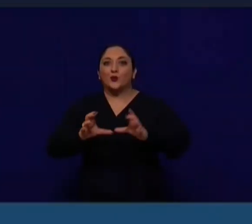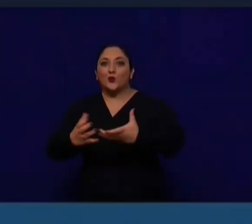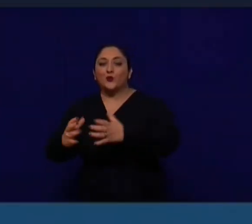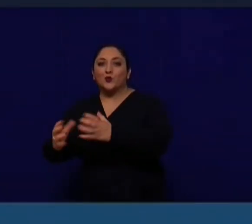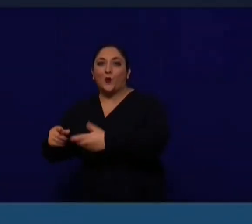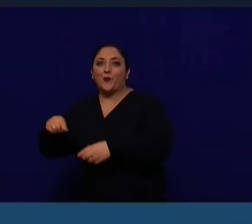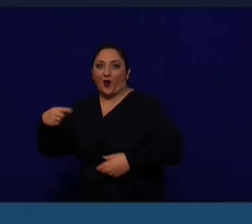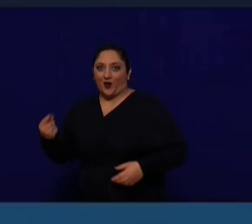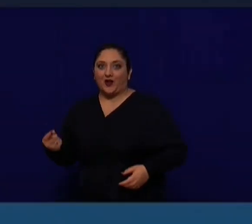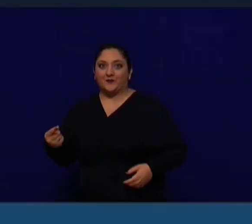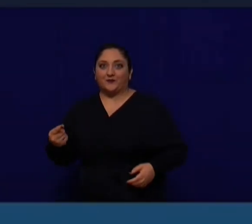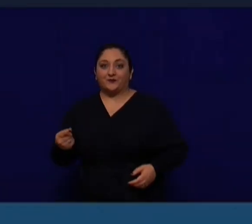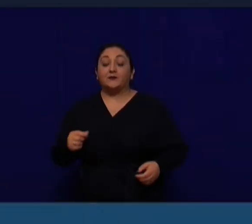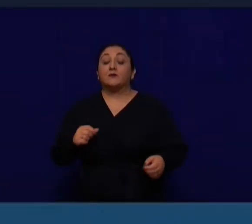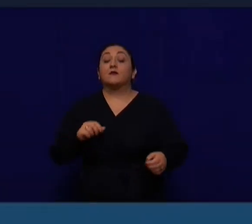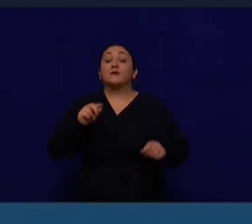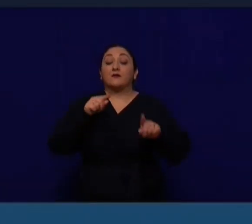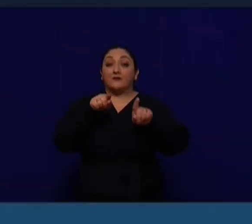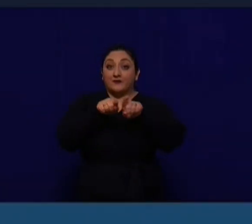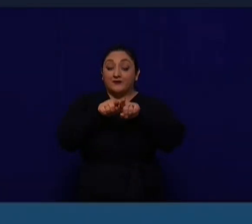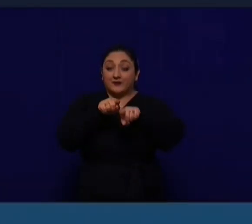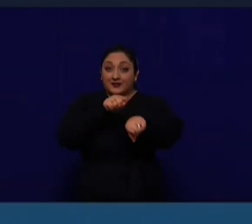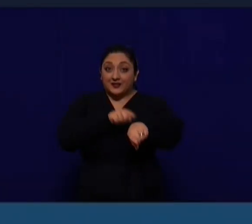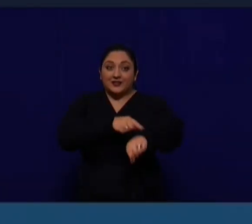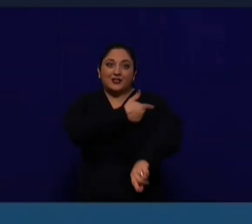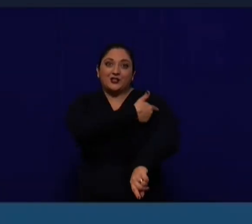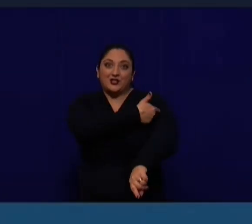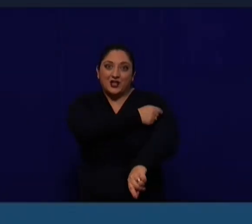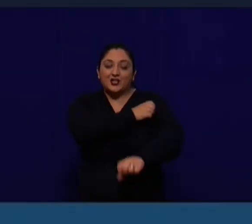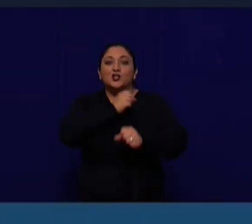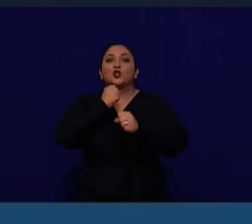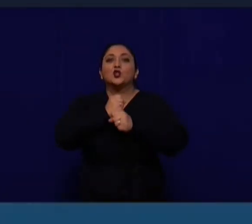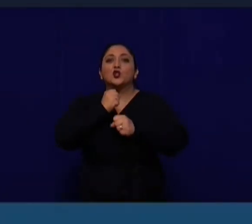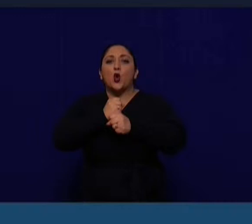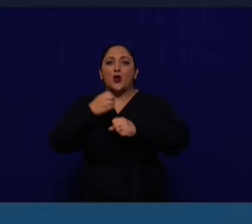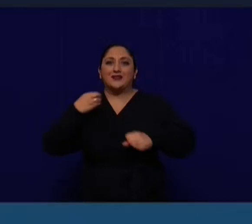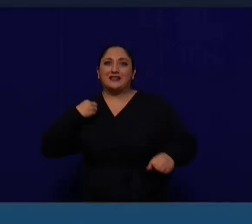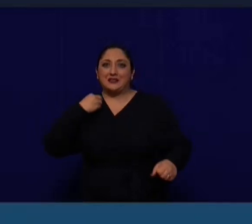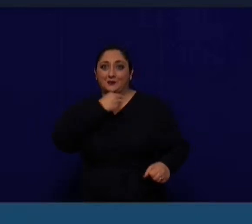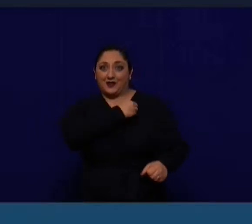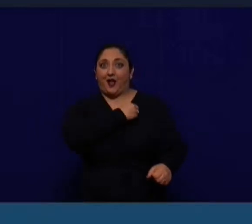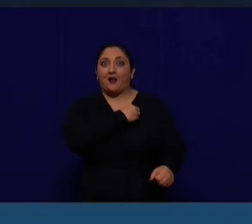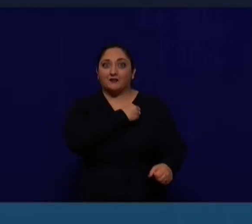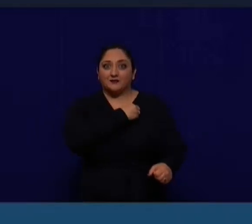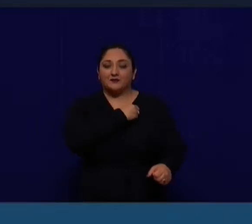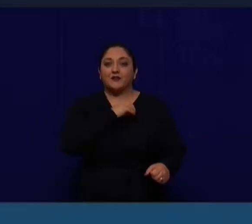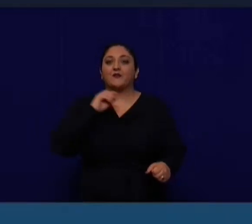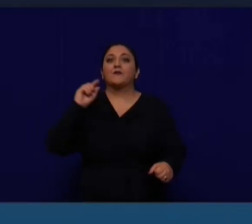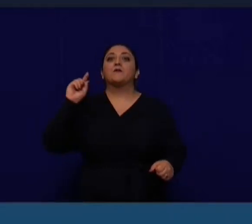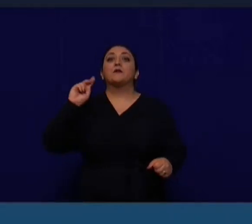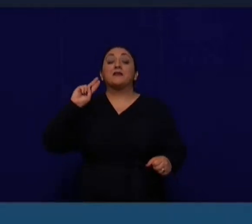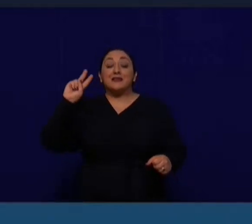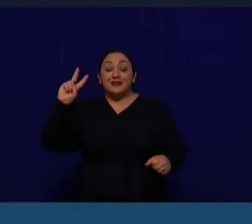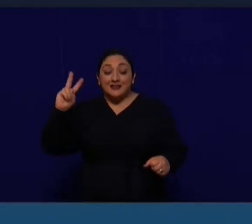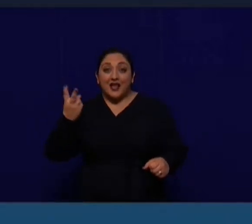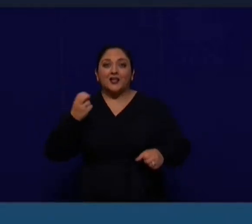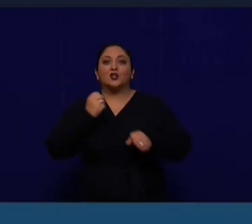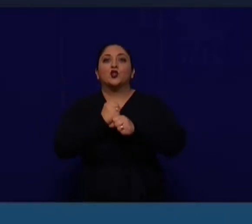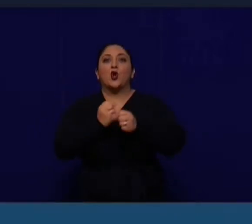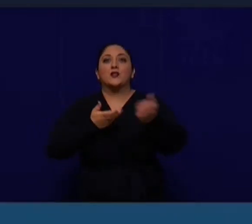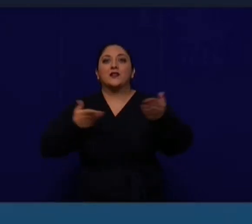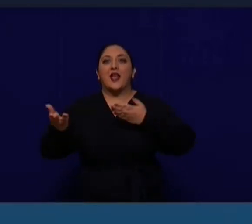Aħna laqamna lil clinical frontliners, dawk non-clinical frontliners li huma l-Pulizija, Civil Protection u